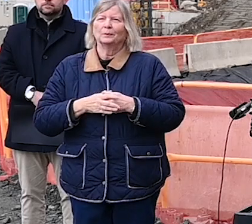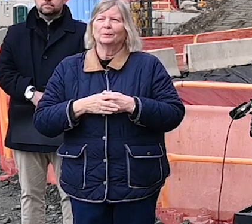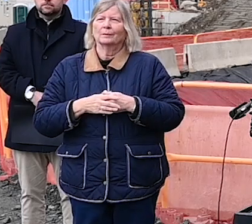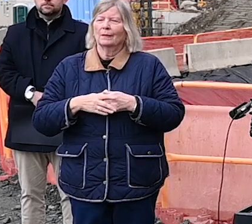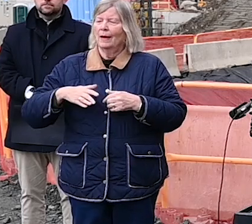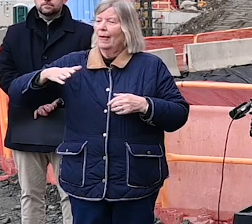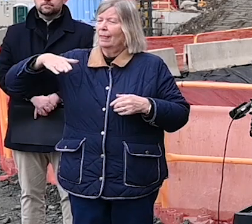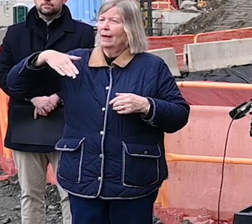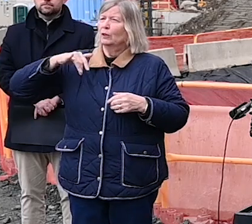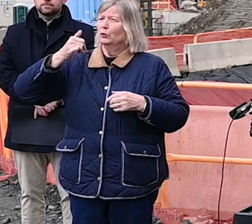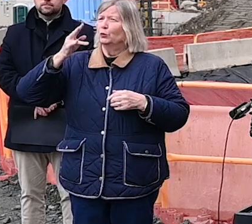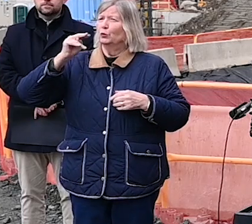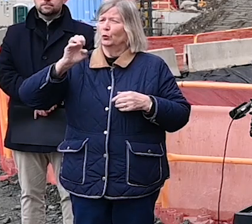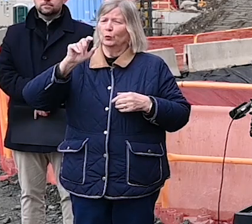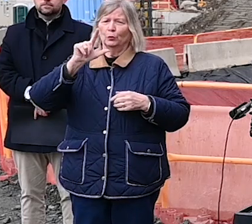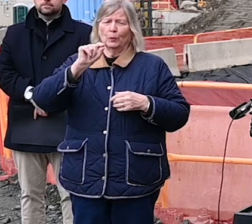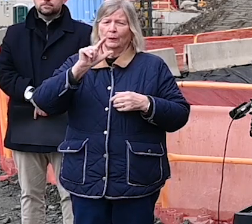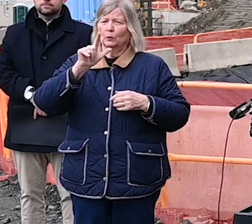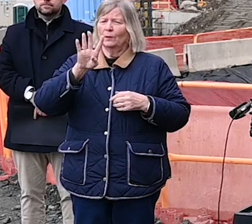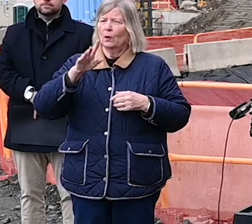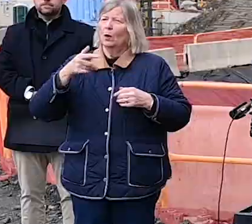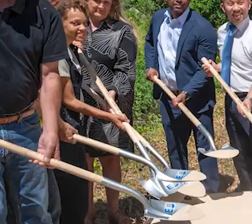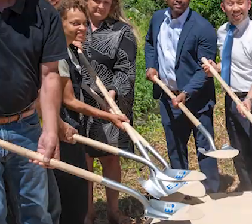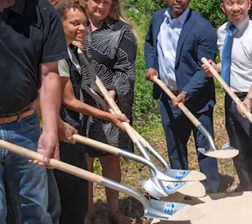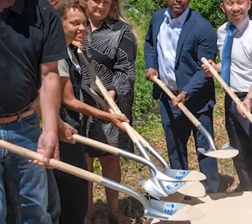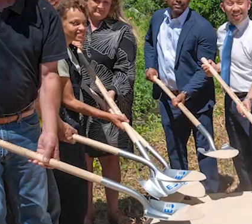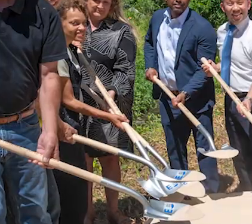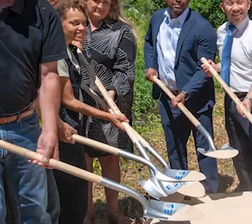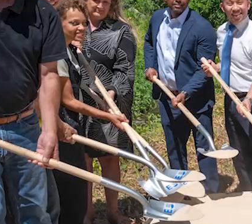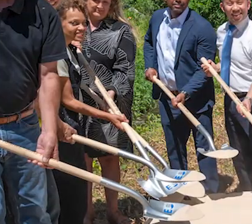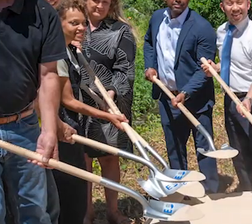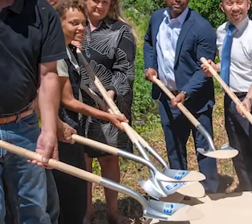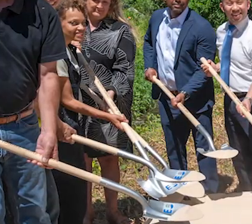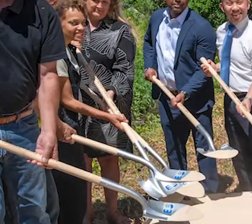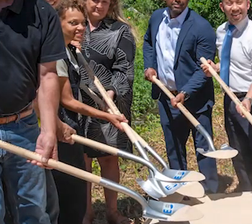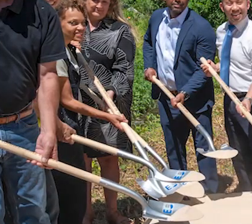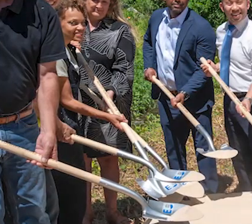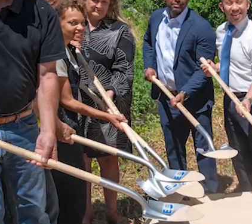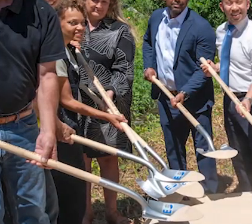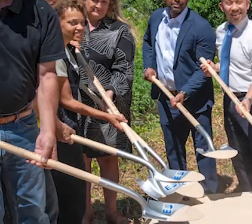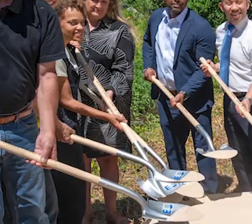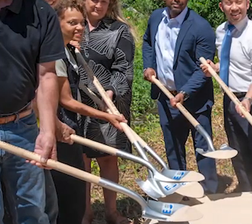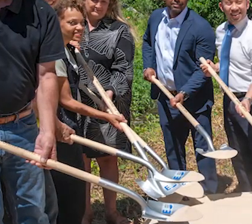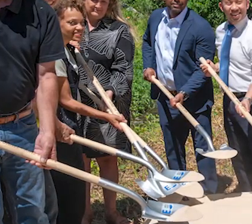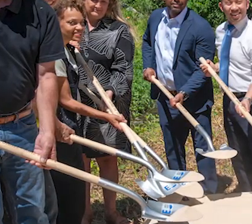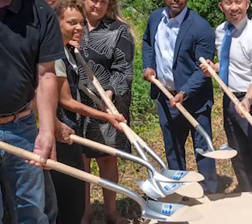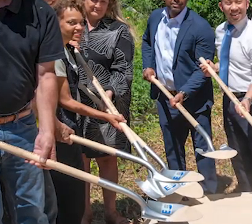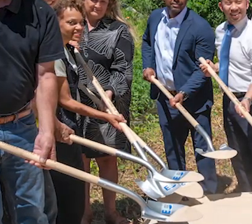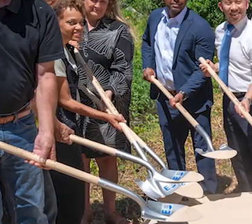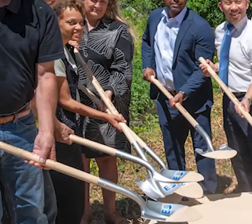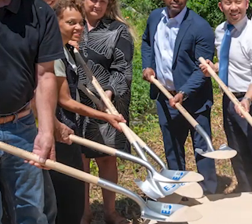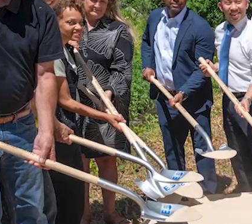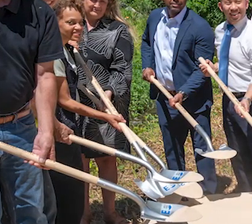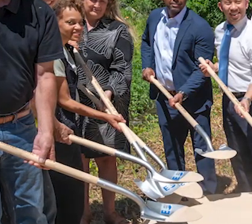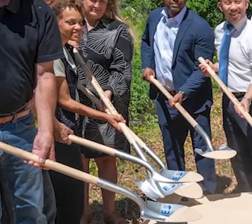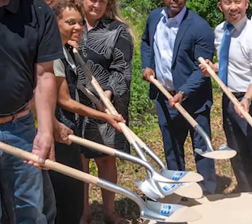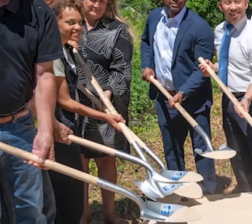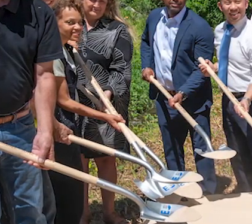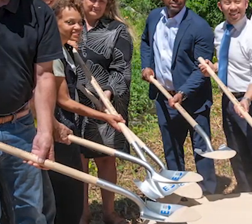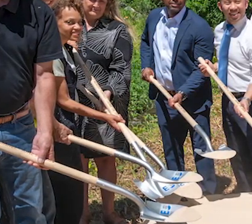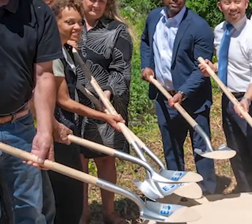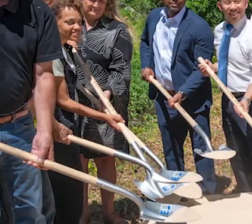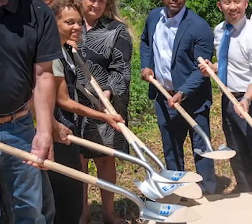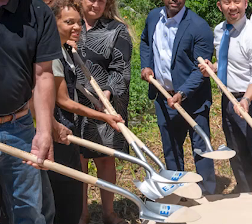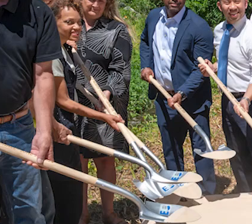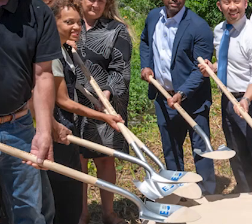In late June of 2024, we gathered to break ground on the extended North Tunnel project. This event was the culmination